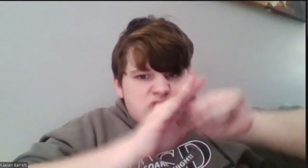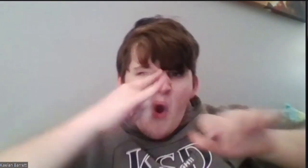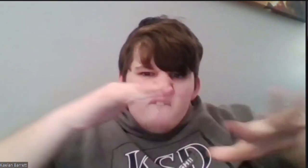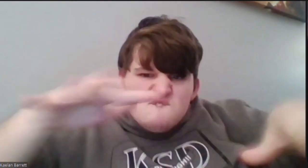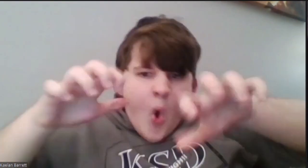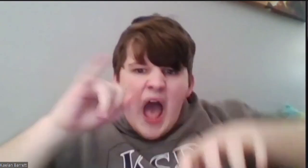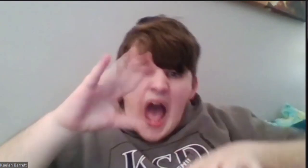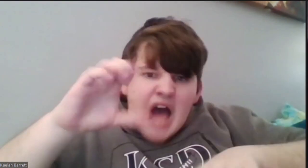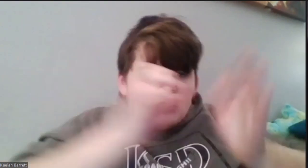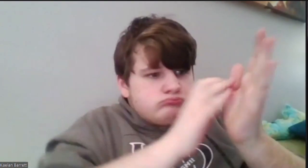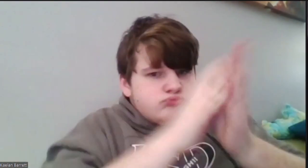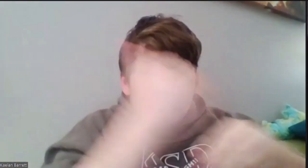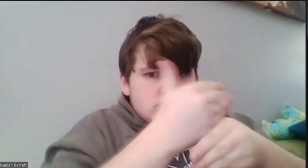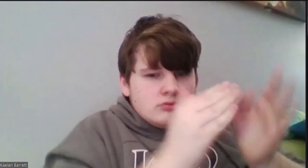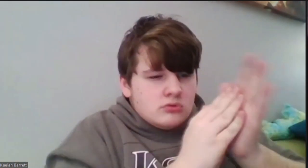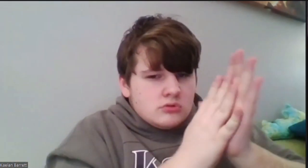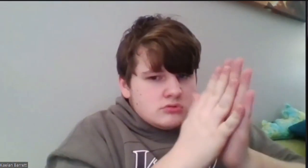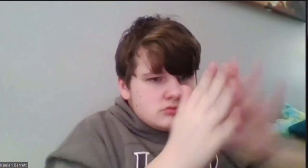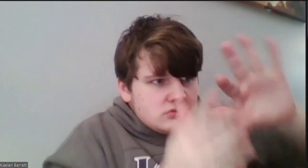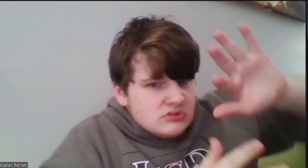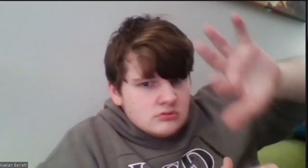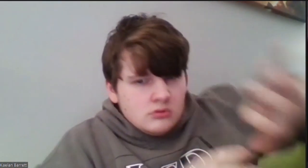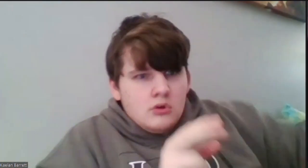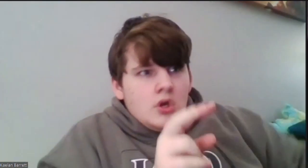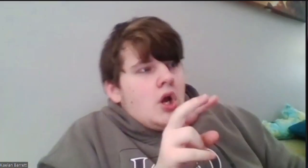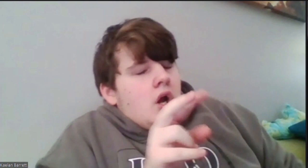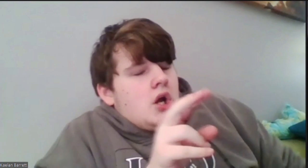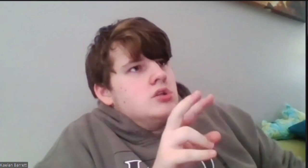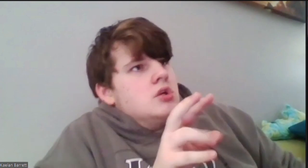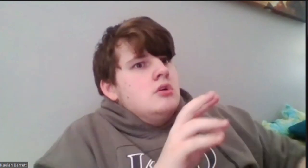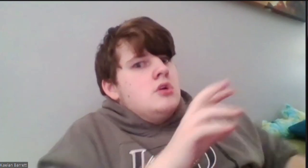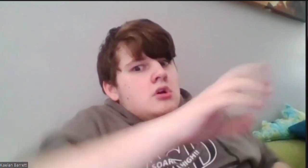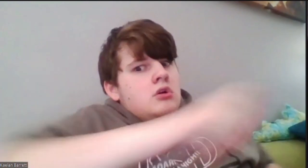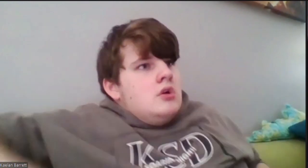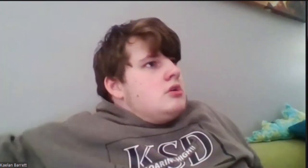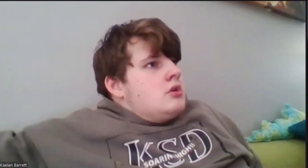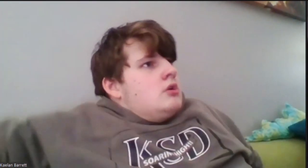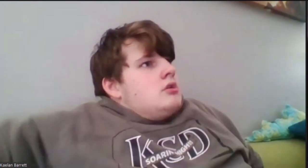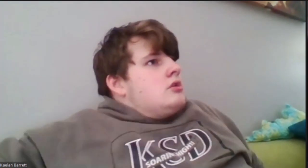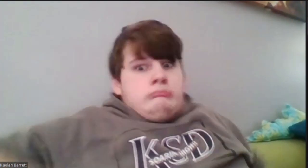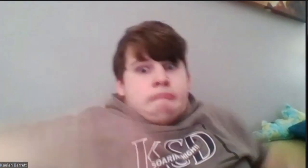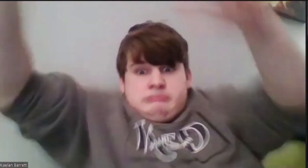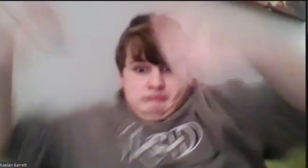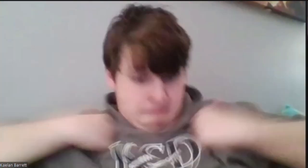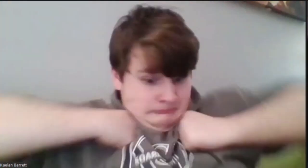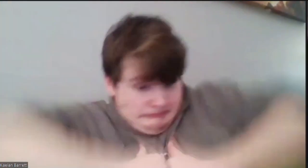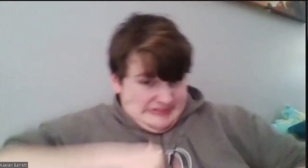The snow, his windows start to cover in ice. Oh.